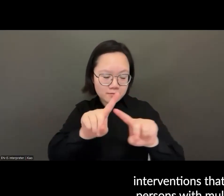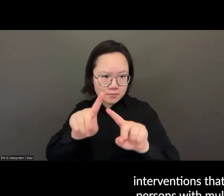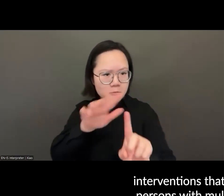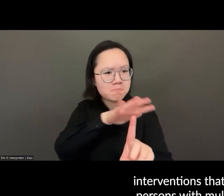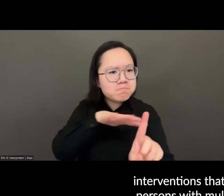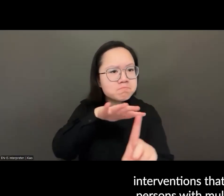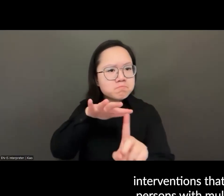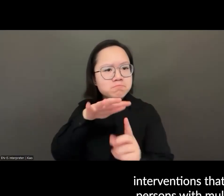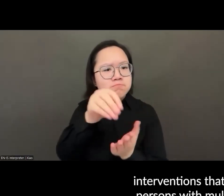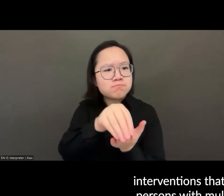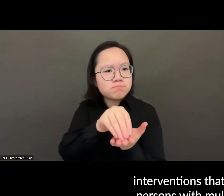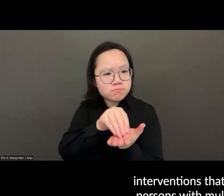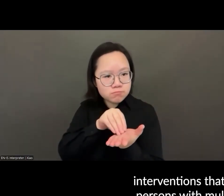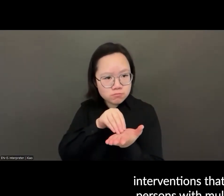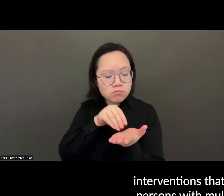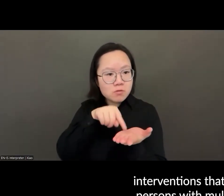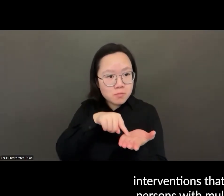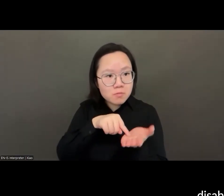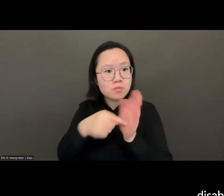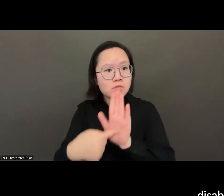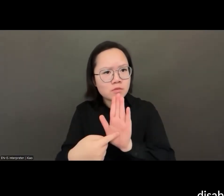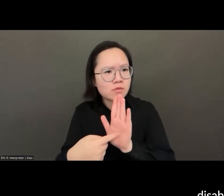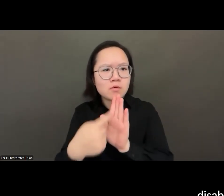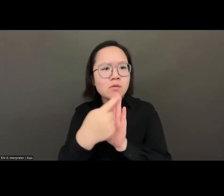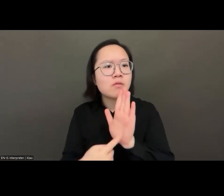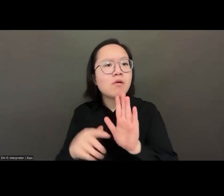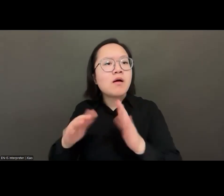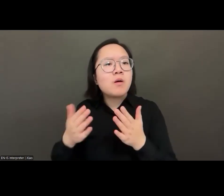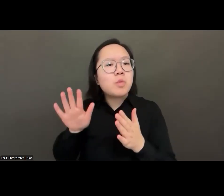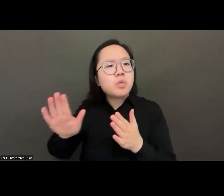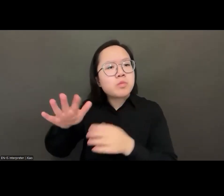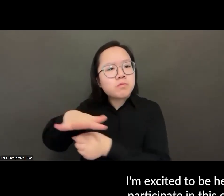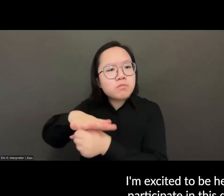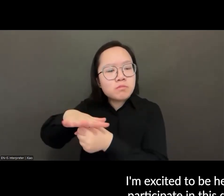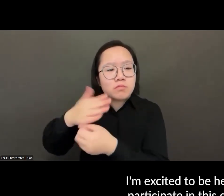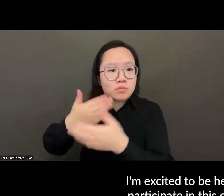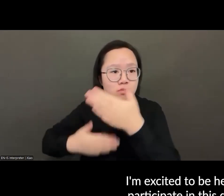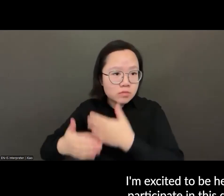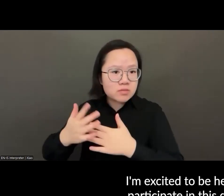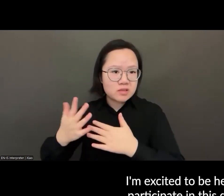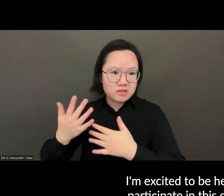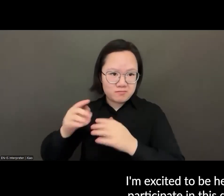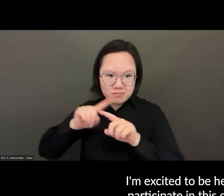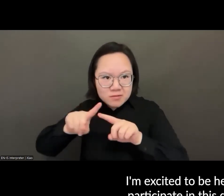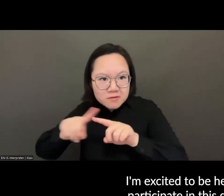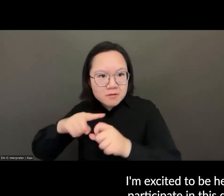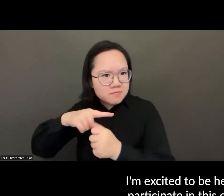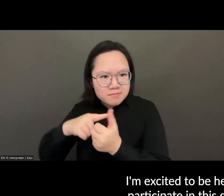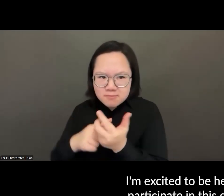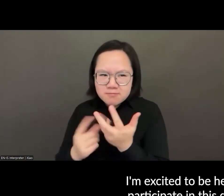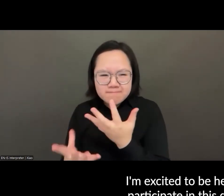that genuinely include persons with multiple and complex disabilities. I'm excited to be here